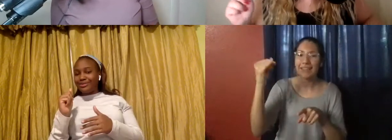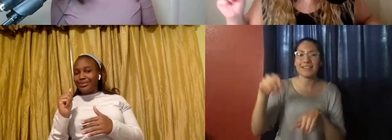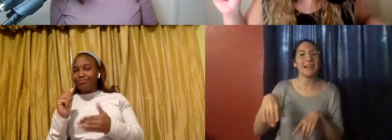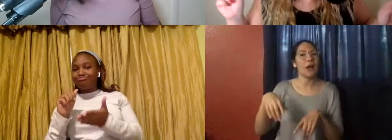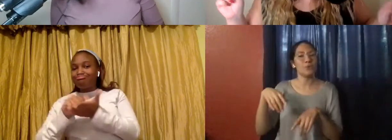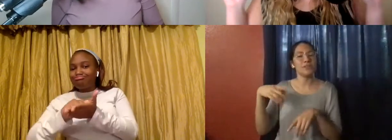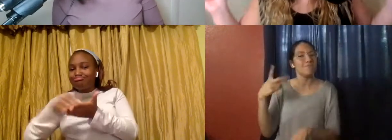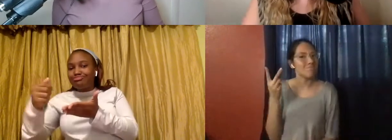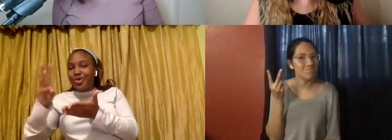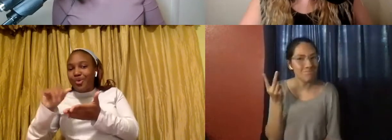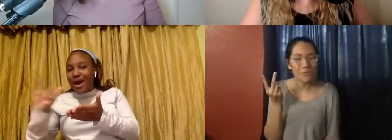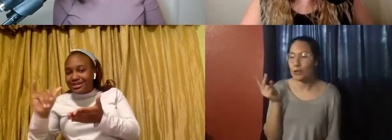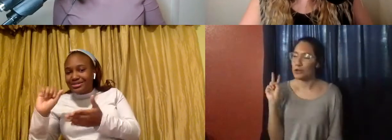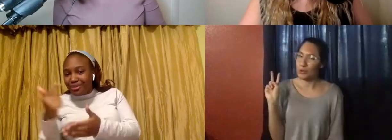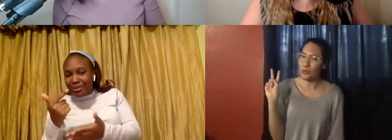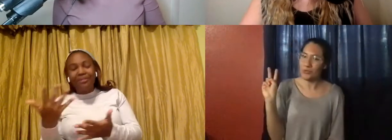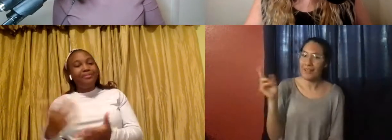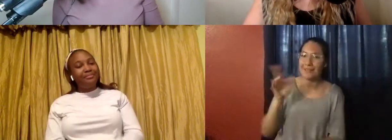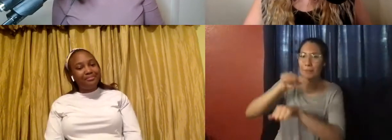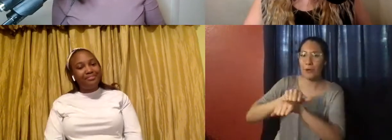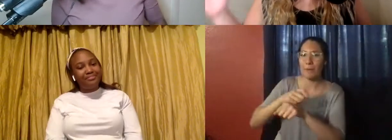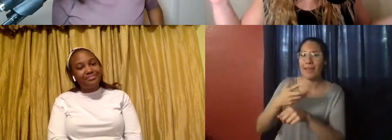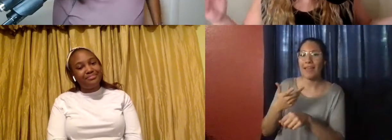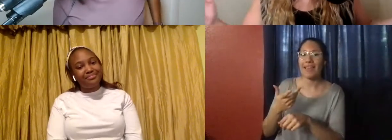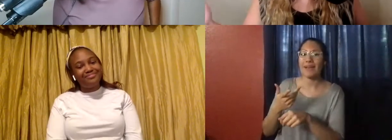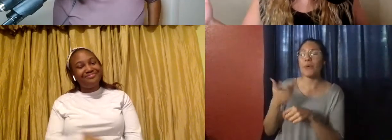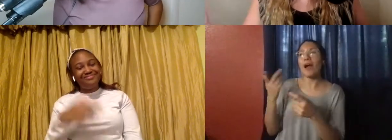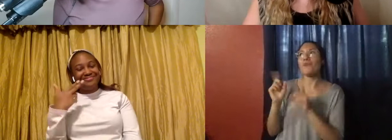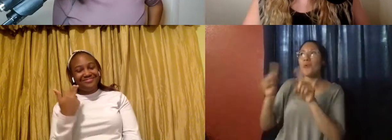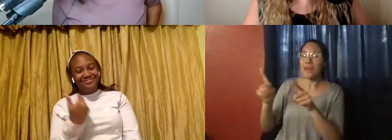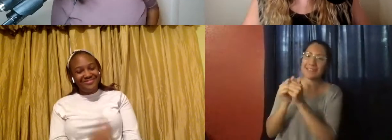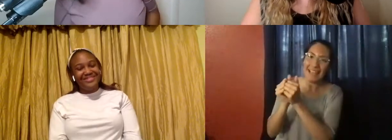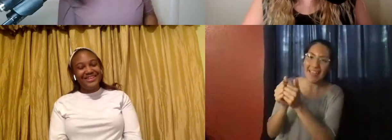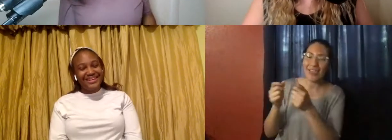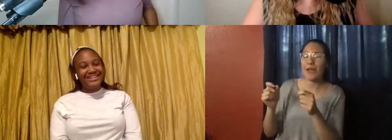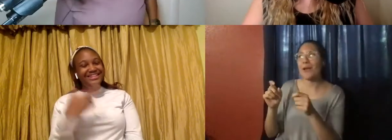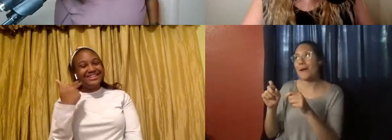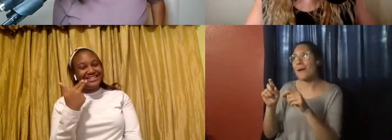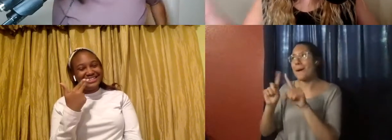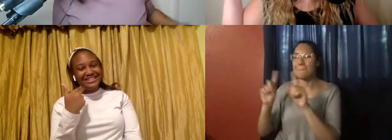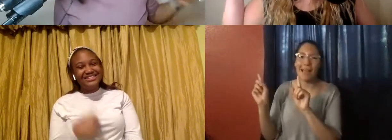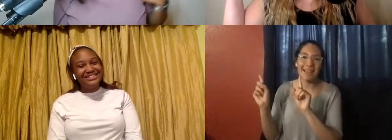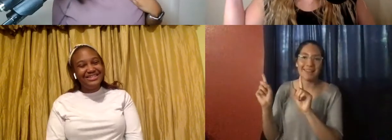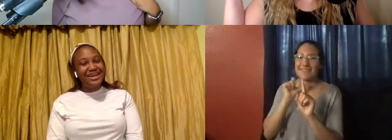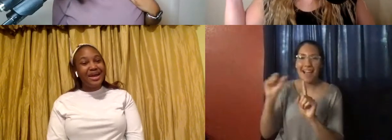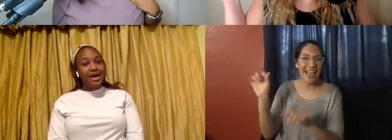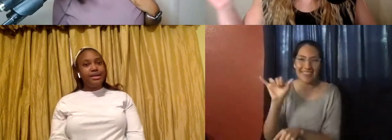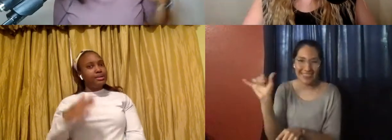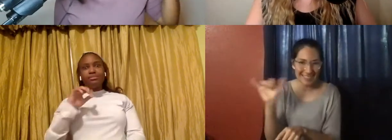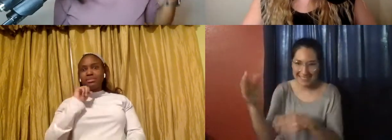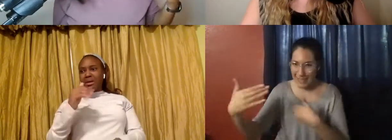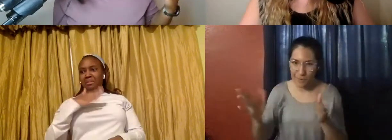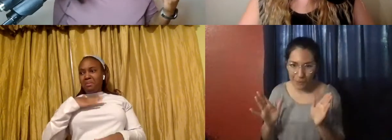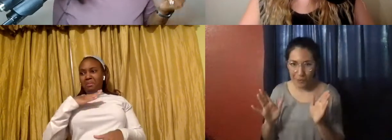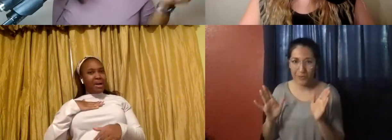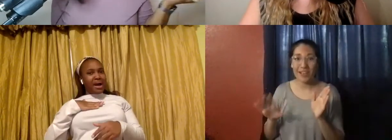Not well, that sounds like we, you know, went in together, which we did, but we weren't in the same room. But, not by my choice. I would have